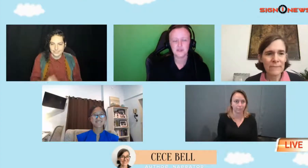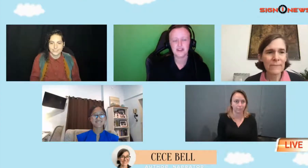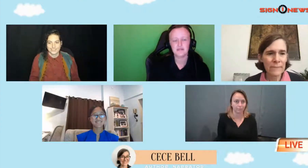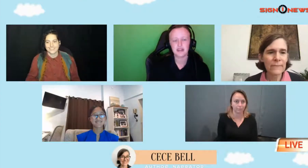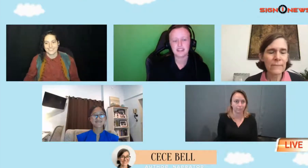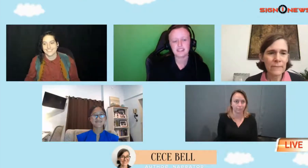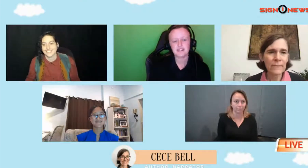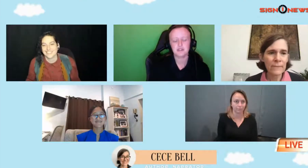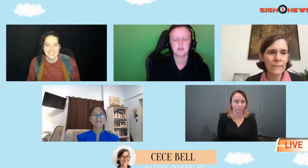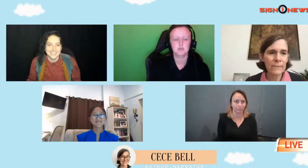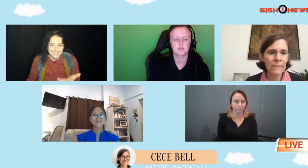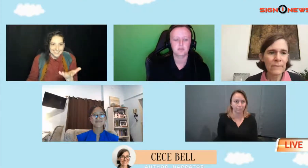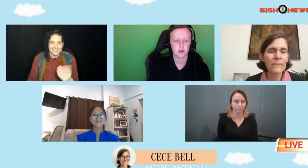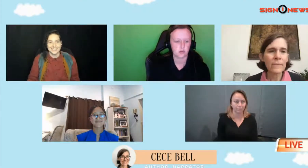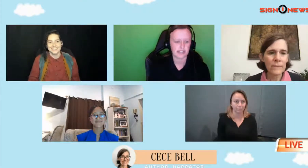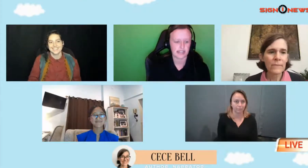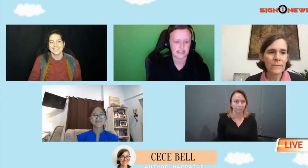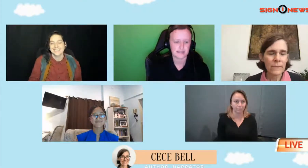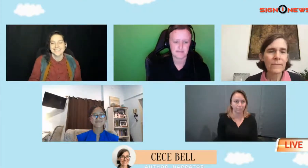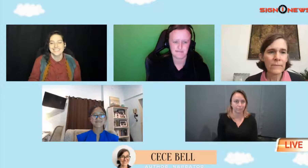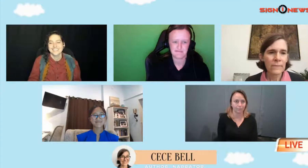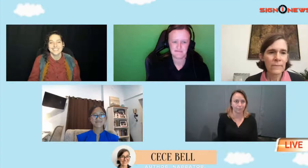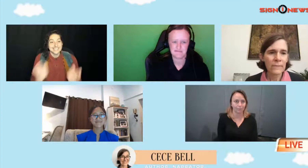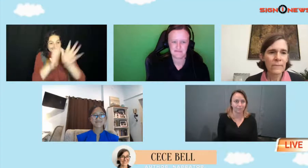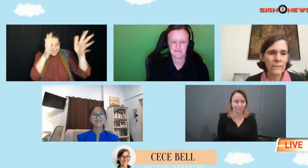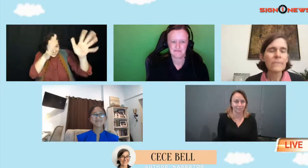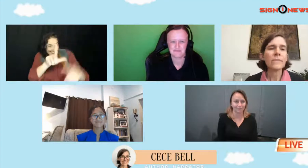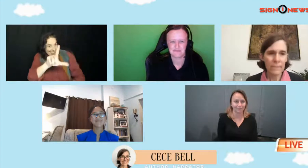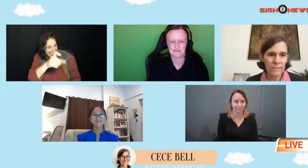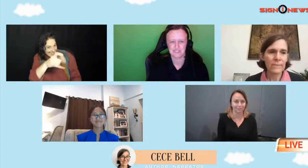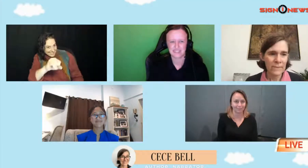know that many deaf adults will so relate.